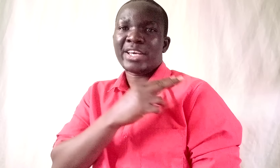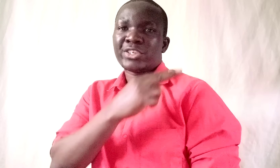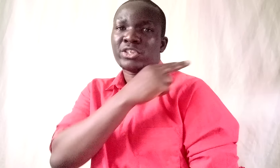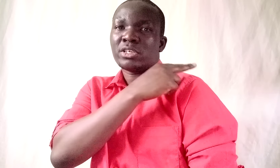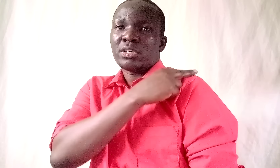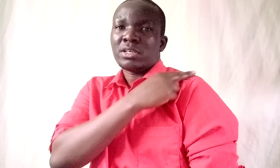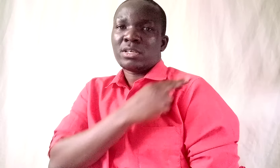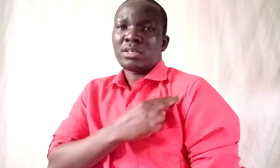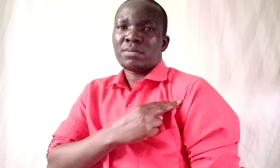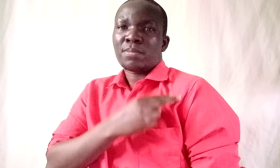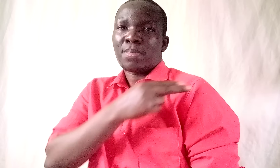H.